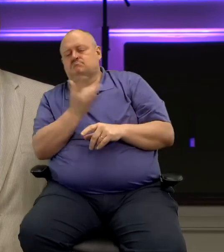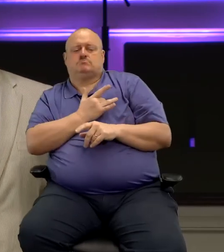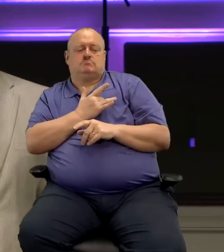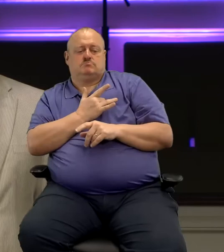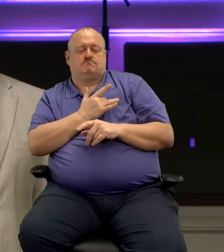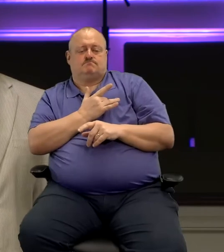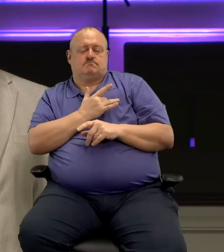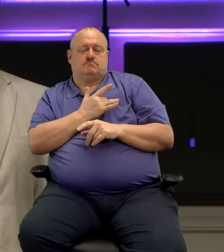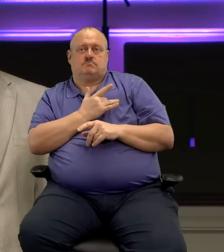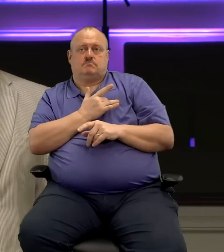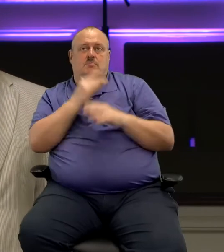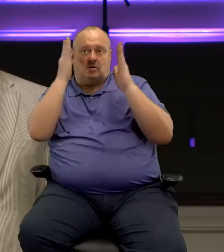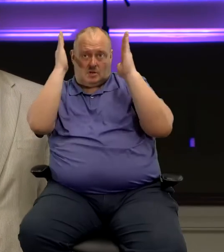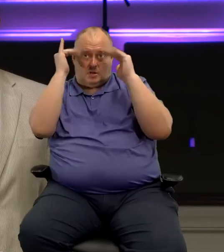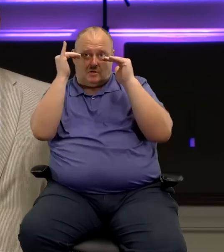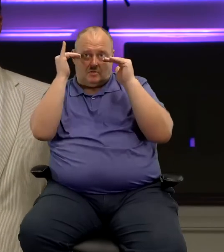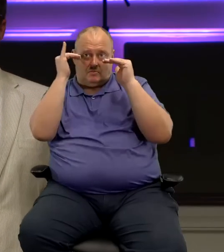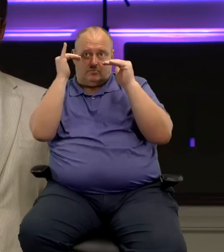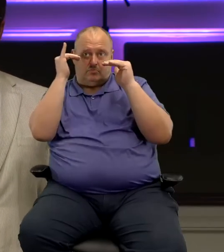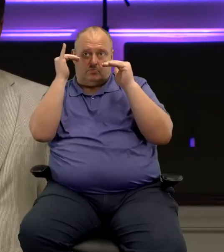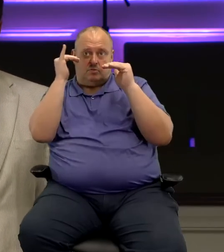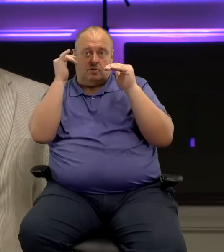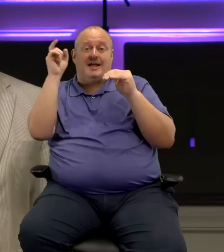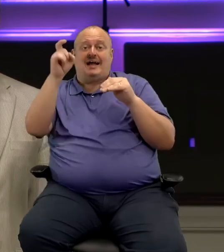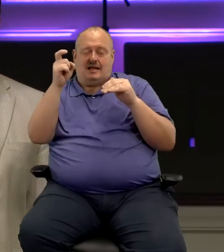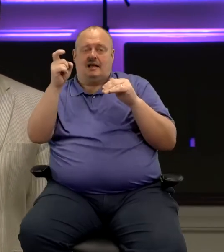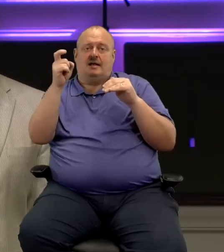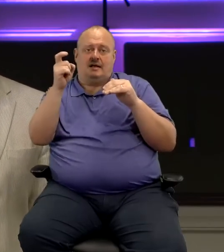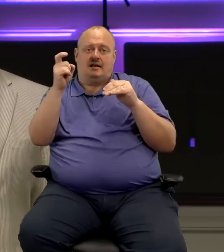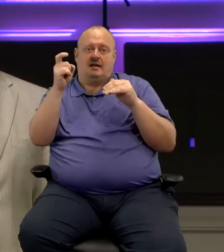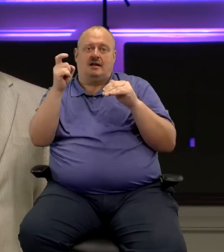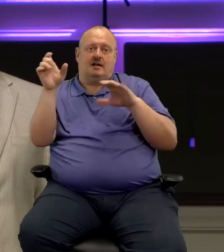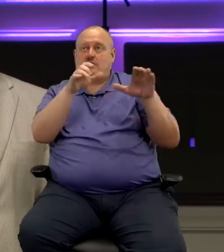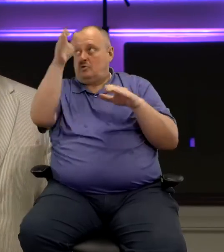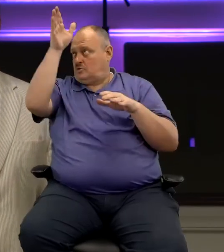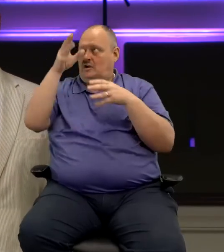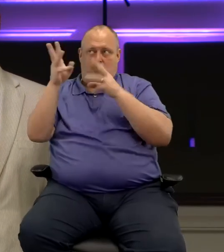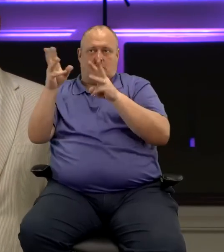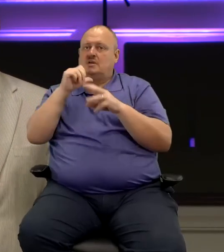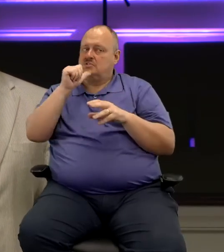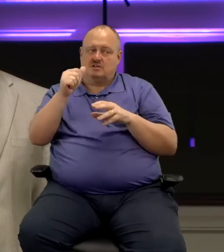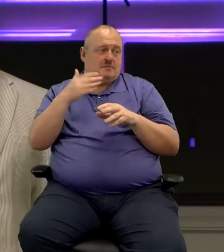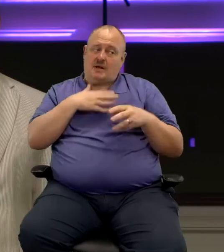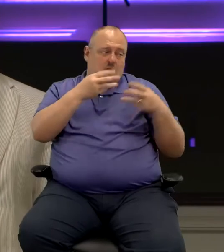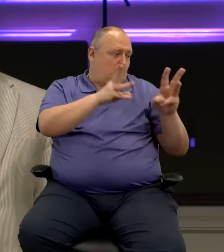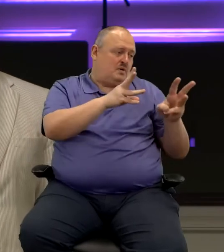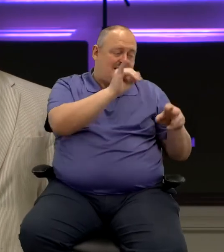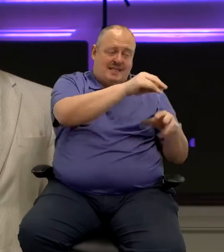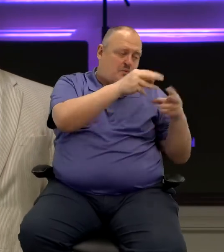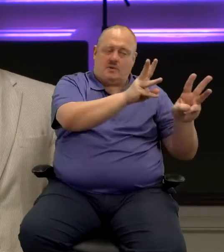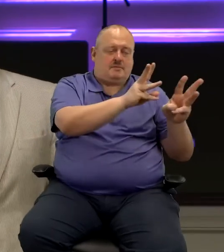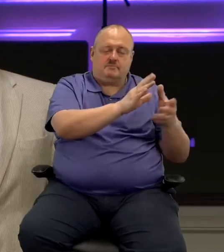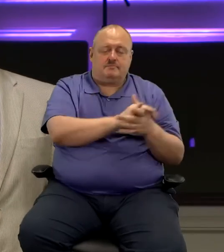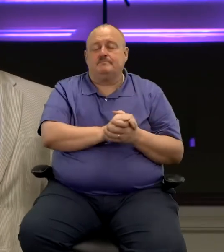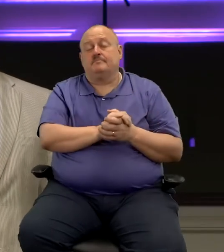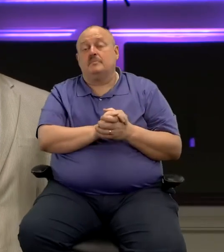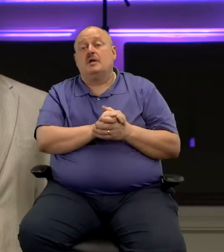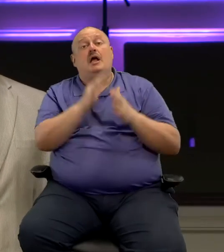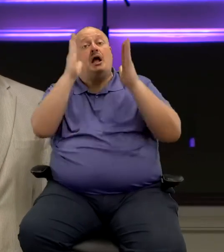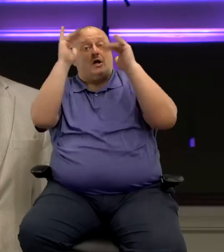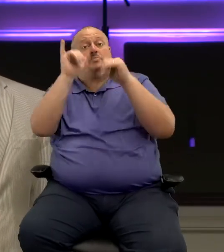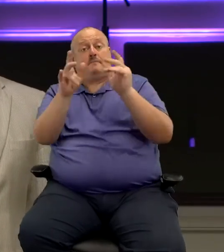hope you're one of those who today says, you know what? I need to do this God's way, not so-and-so's way, or not my way, or this way, or that way. I hope you're